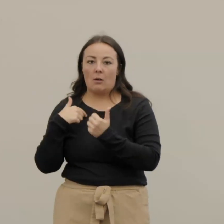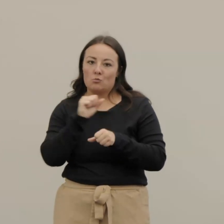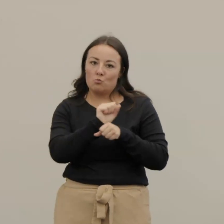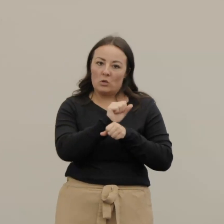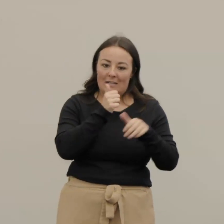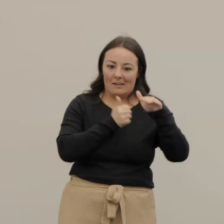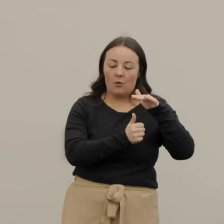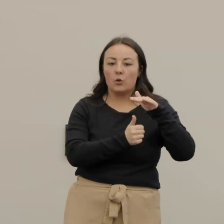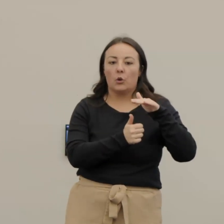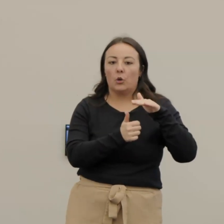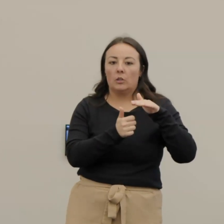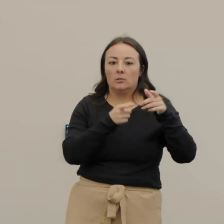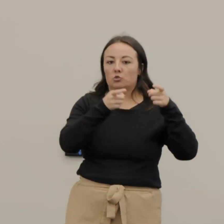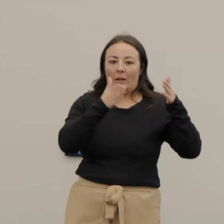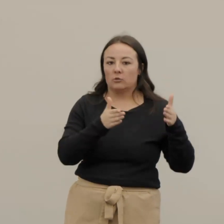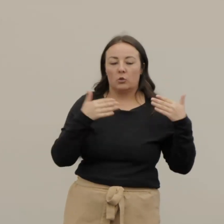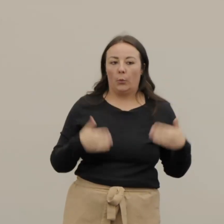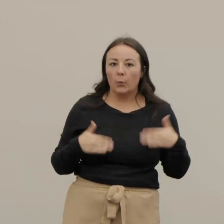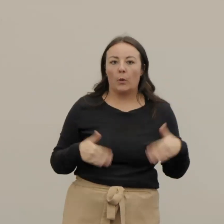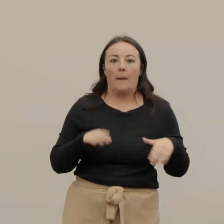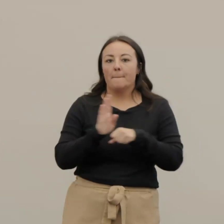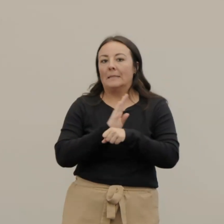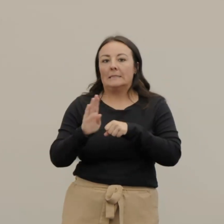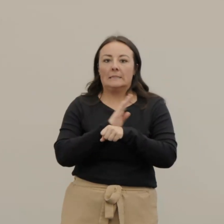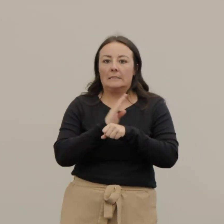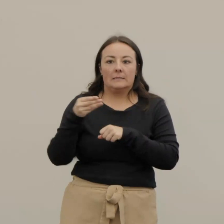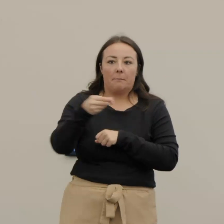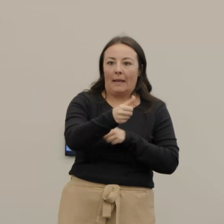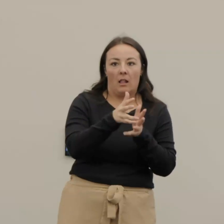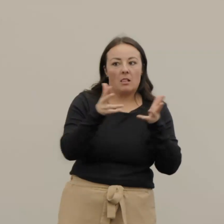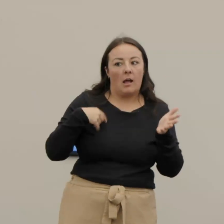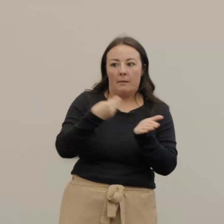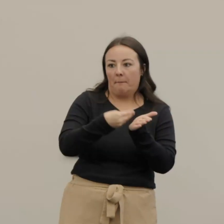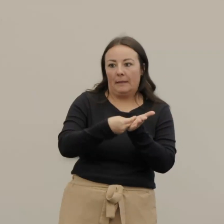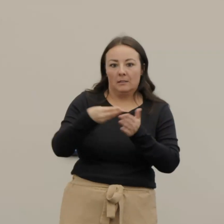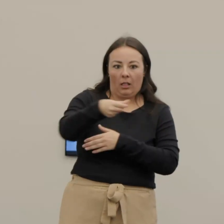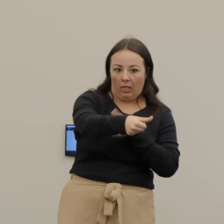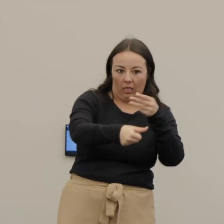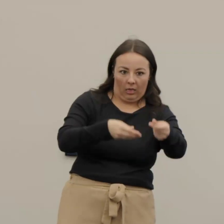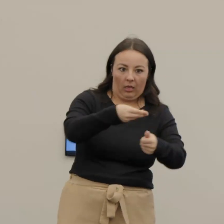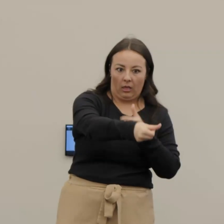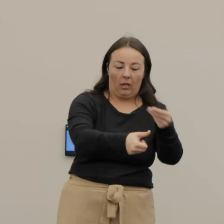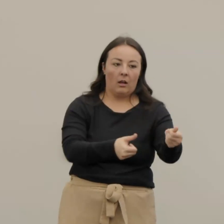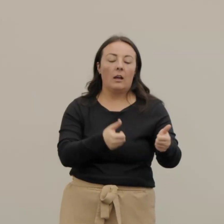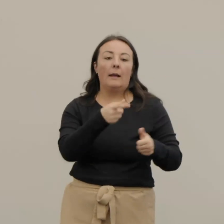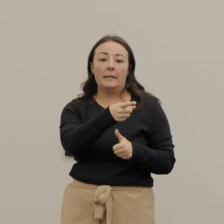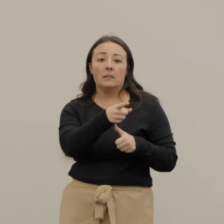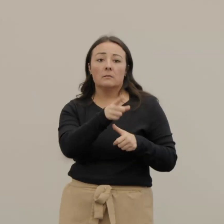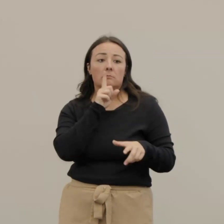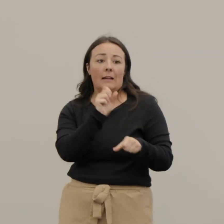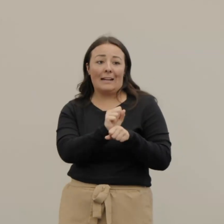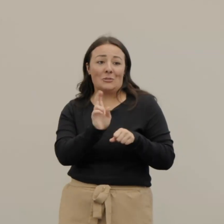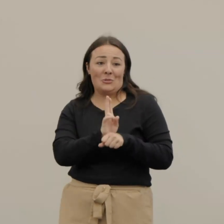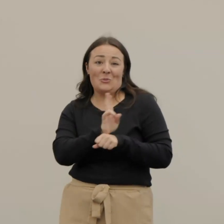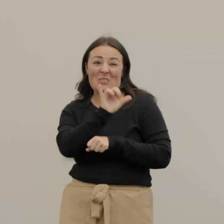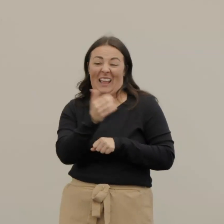brilliant creative director who businesses paid a lot of money to. And he actually used that last quote